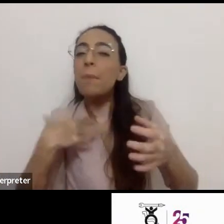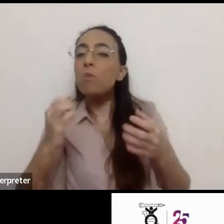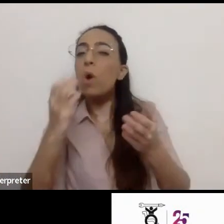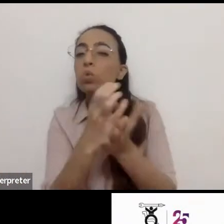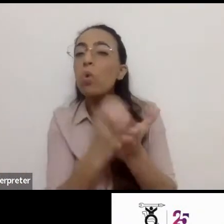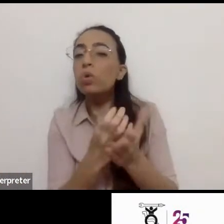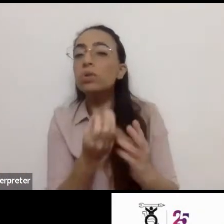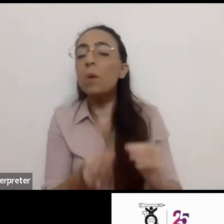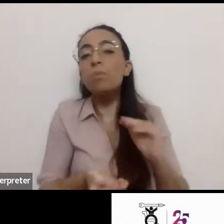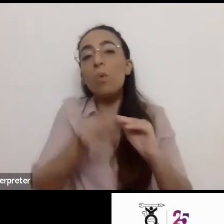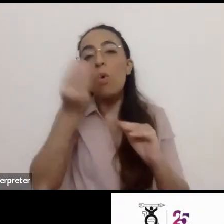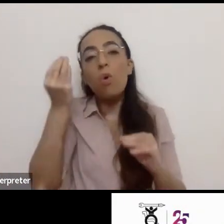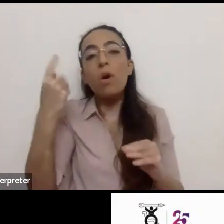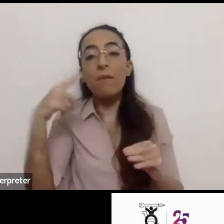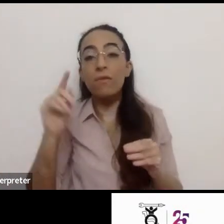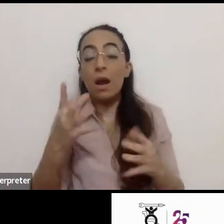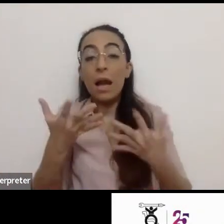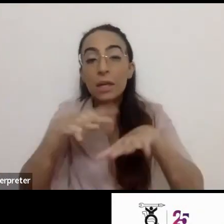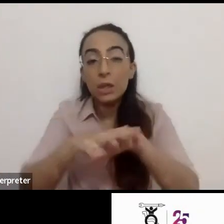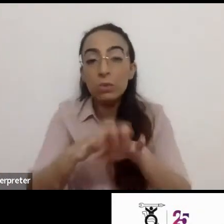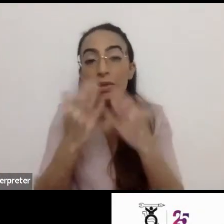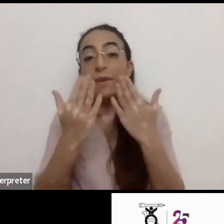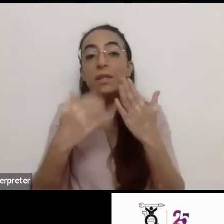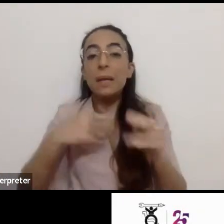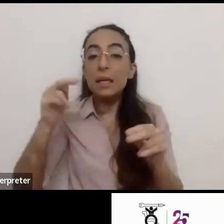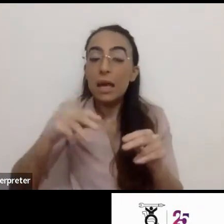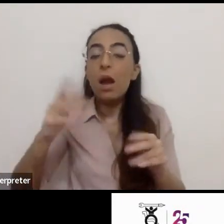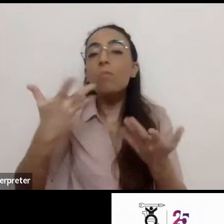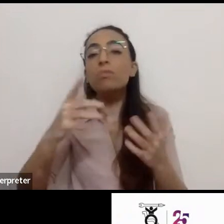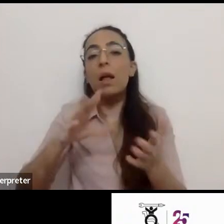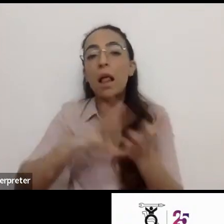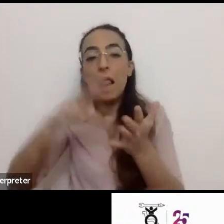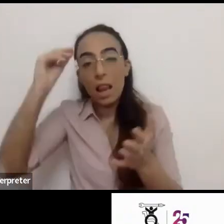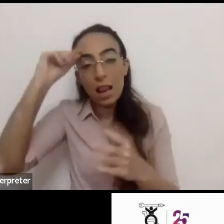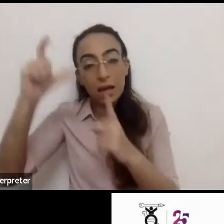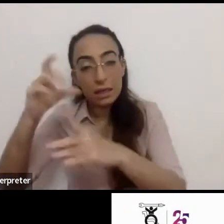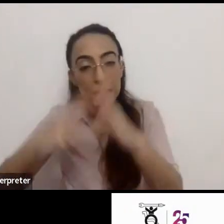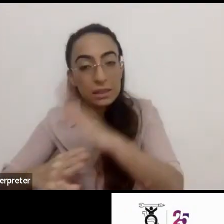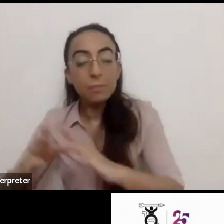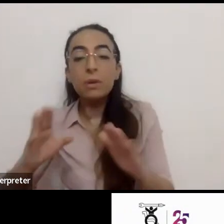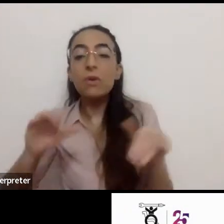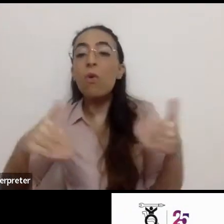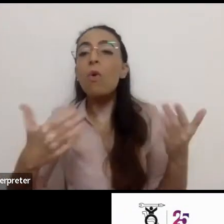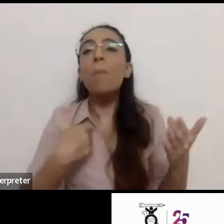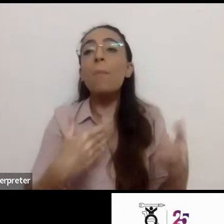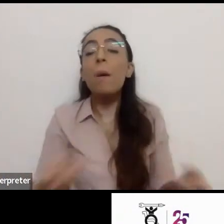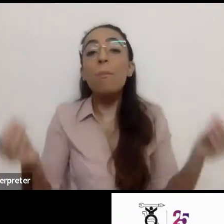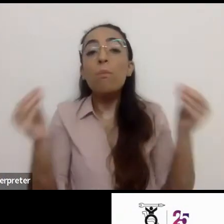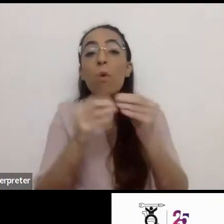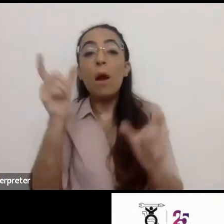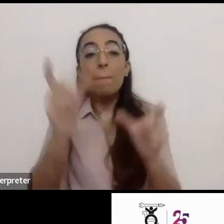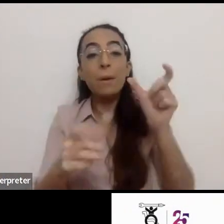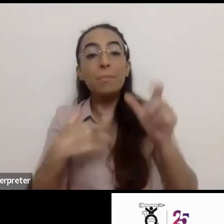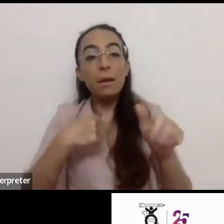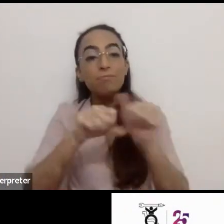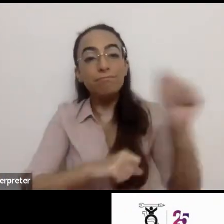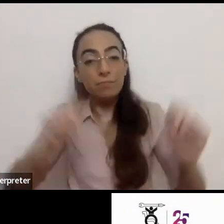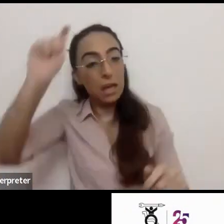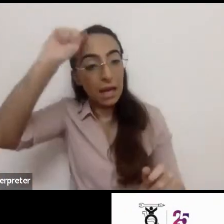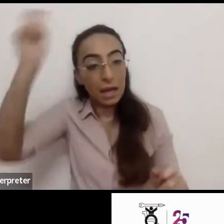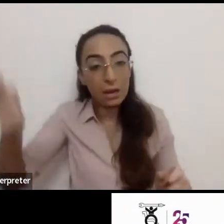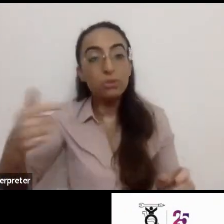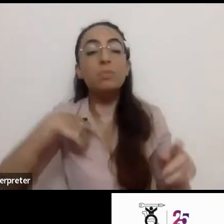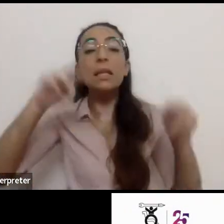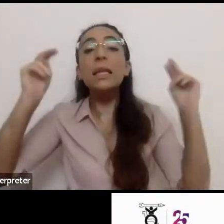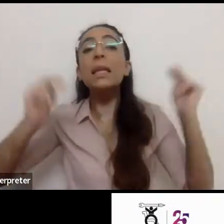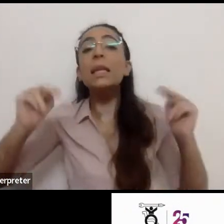on, on inclusive education and learning disability, and how can we have more people graduating with certificates, with diplomas